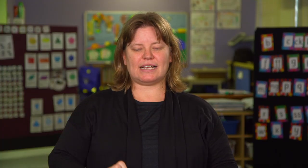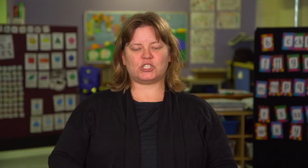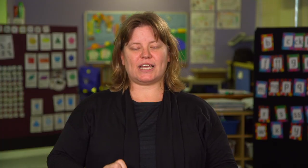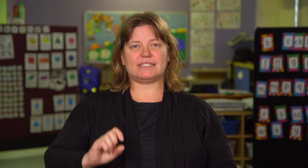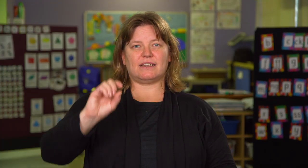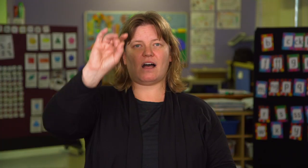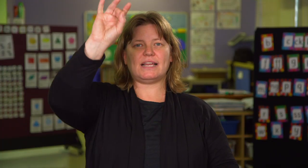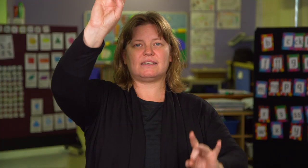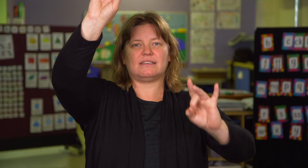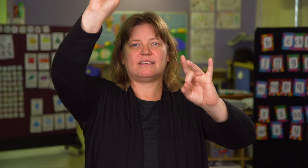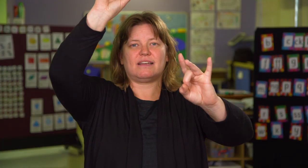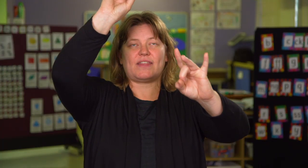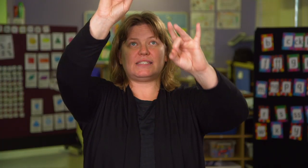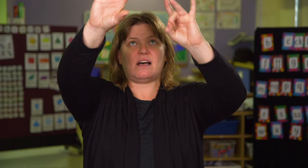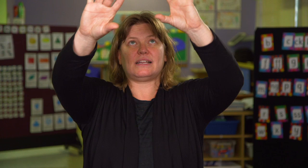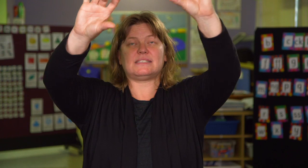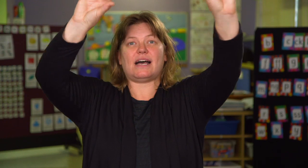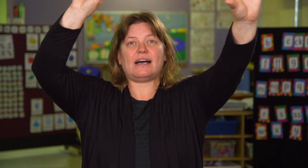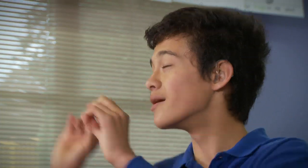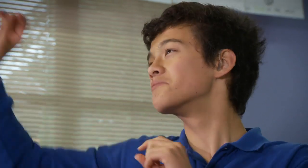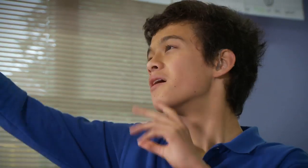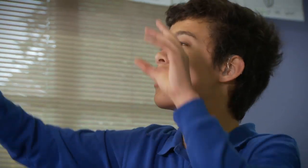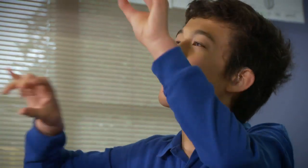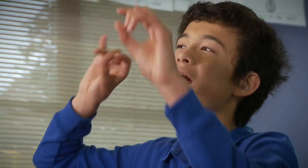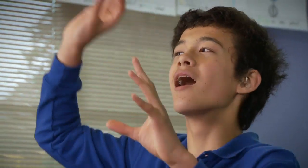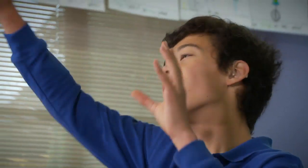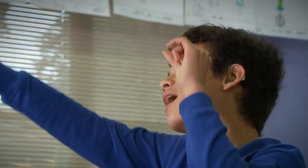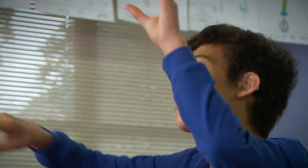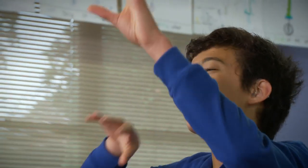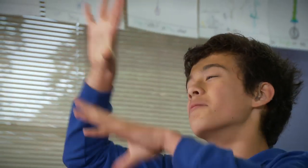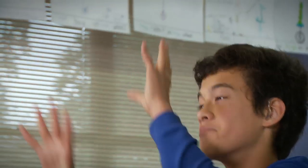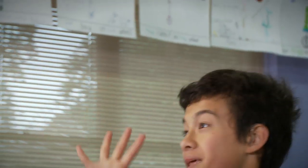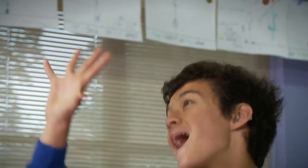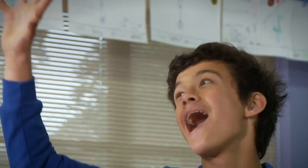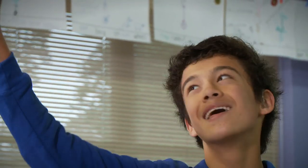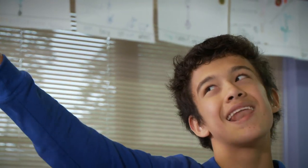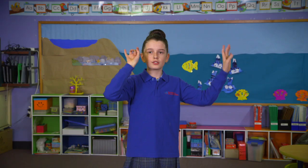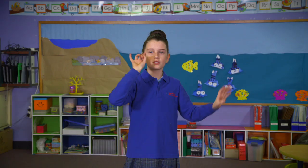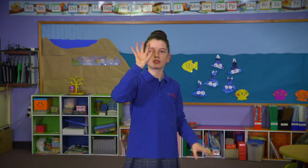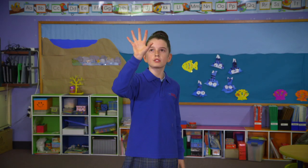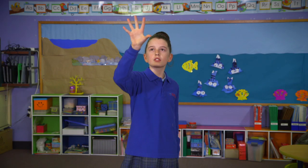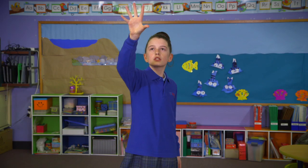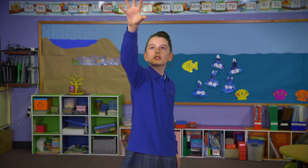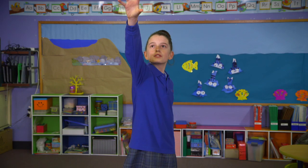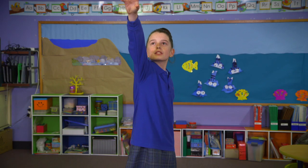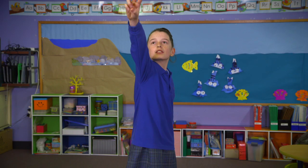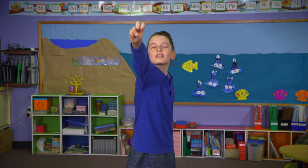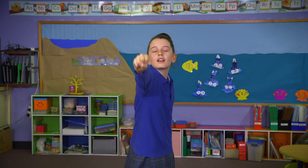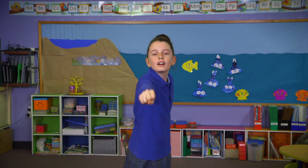stars, chase the light. They sign stars and they're locating them up high, pointing to one of them as if they're chasing it and